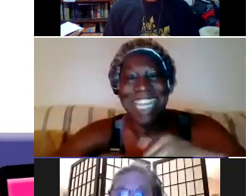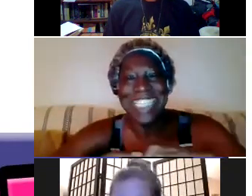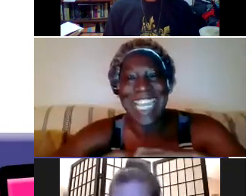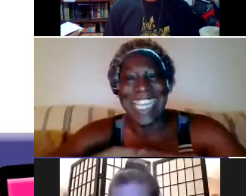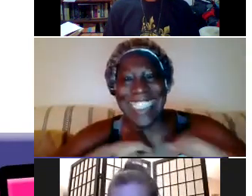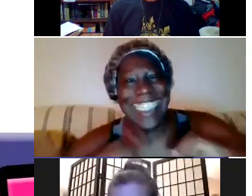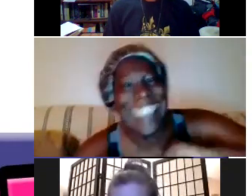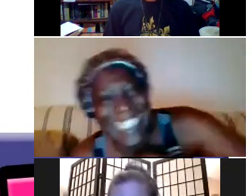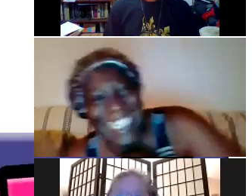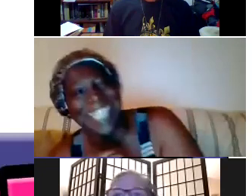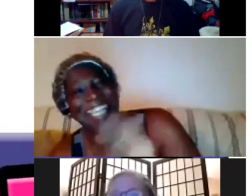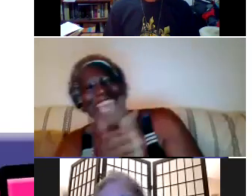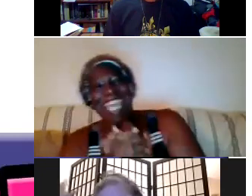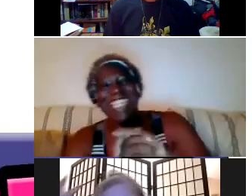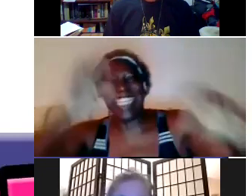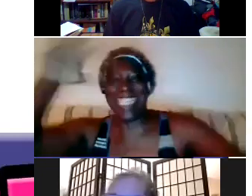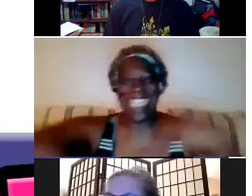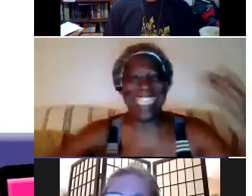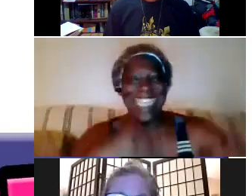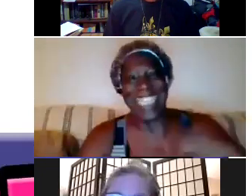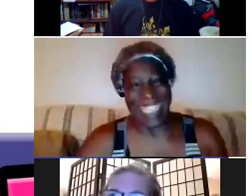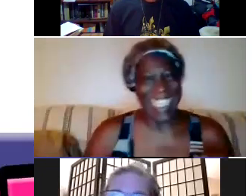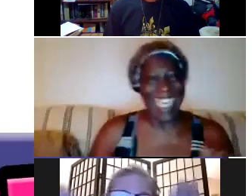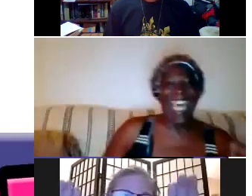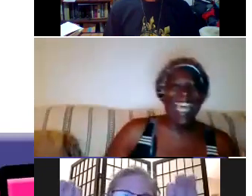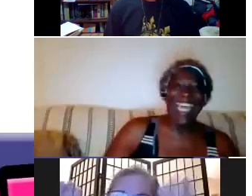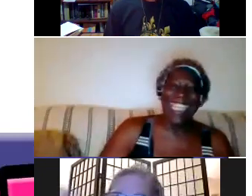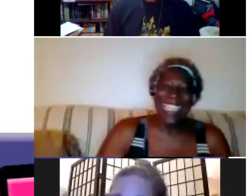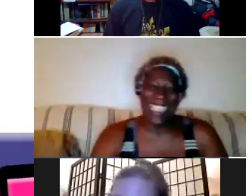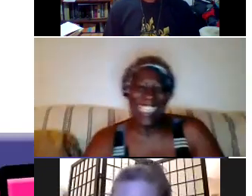getting to that slide. oh, and then sorry. and then you can